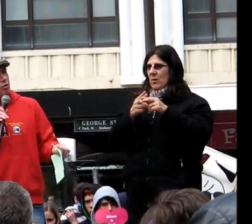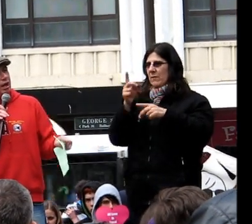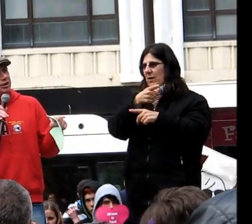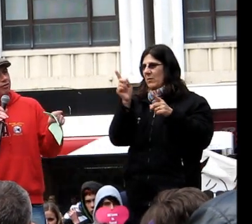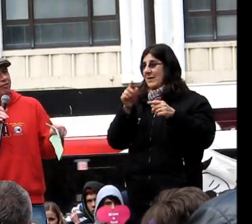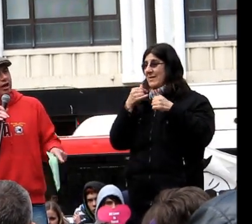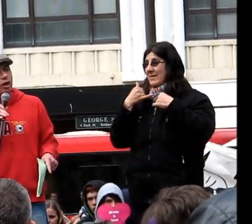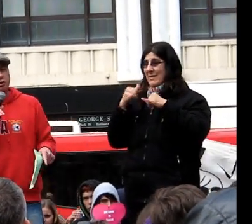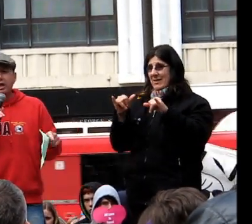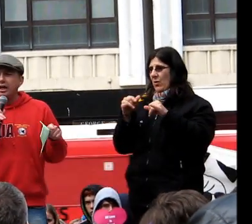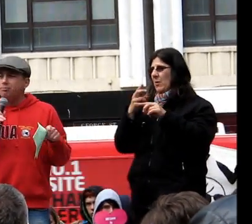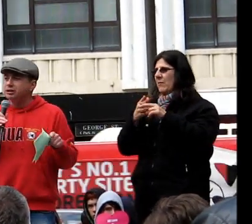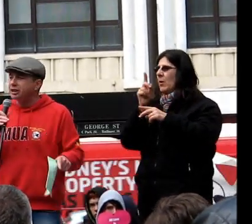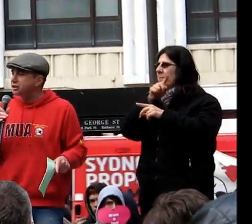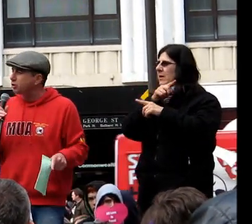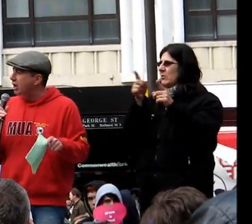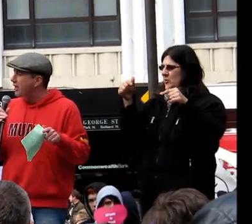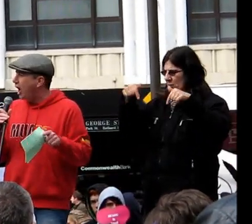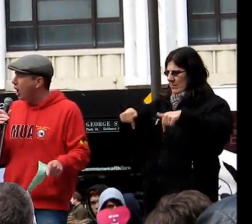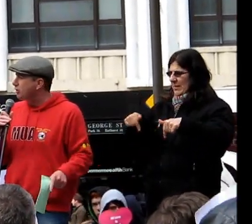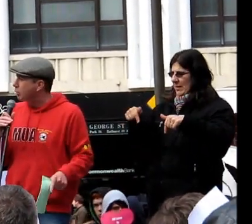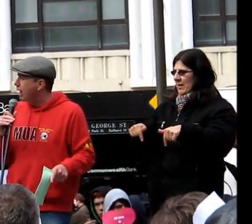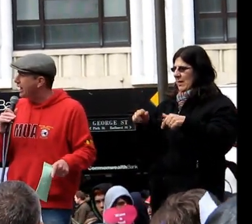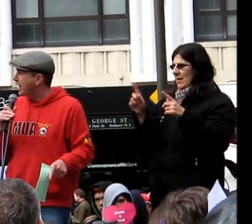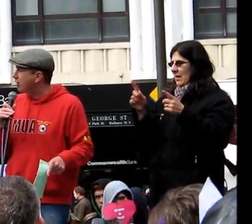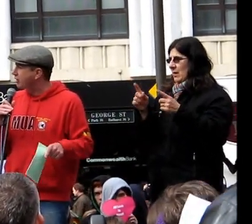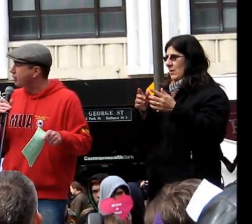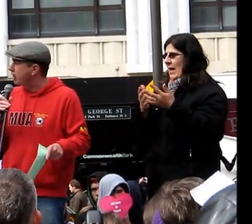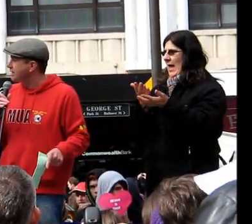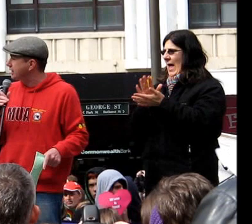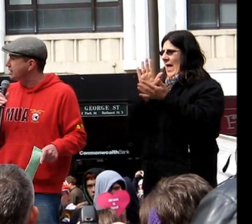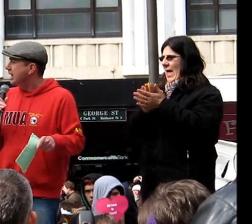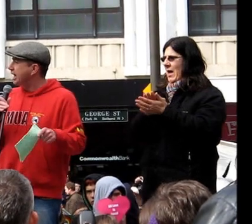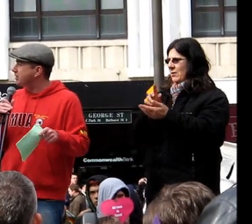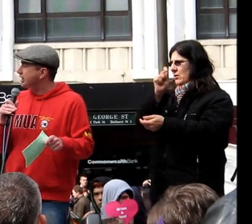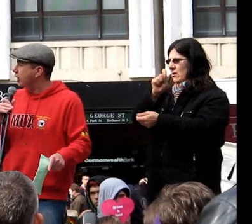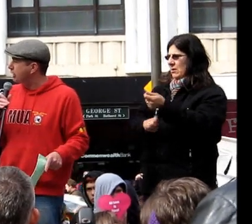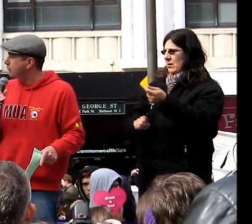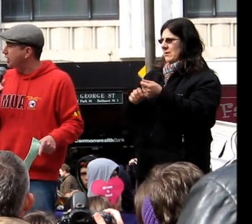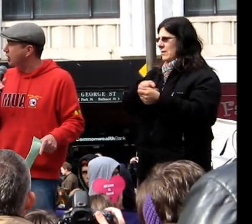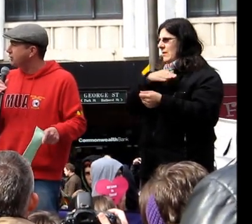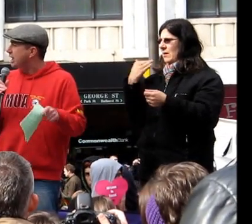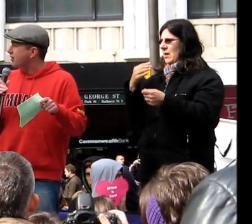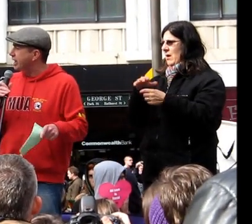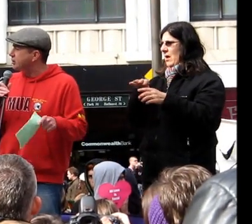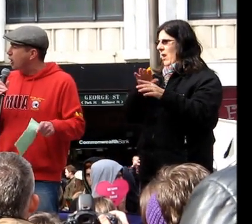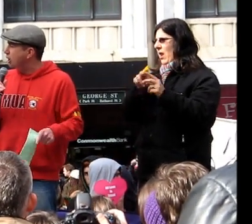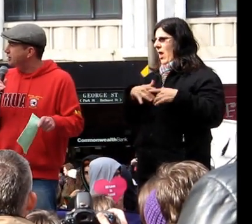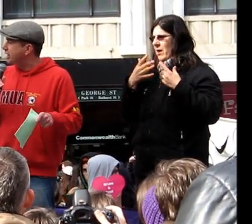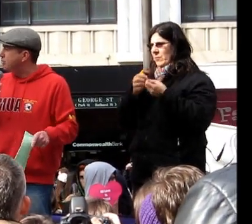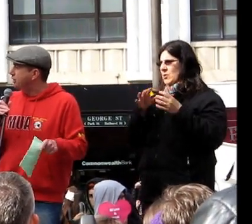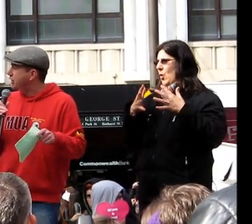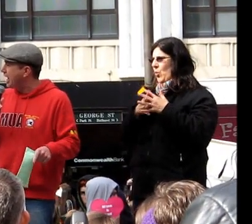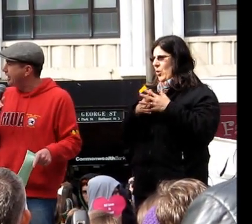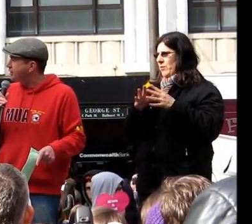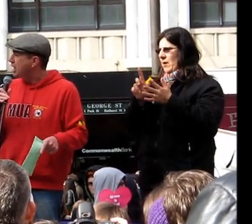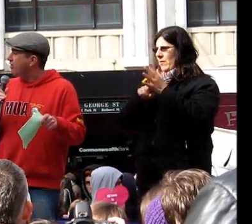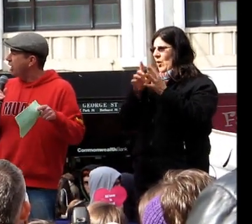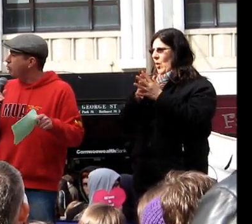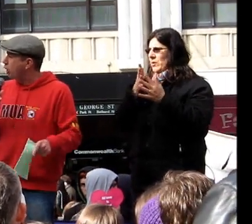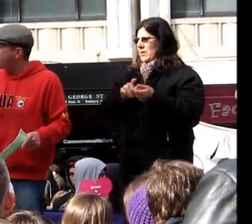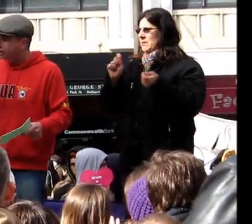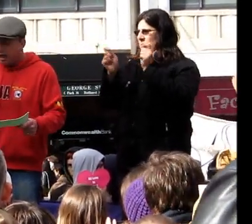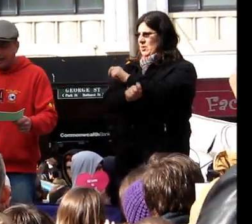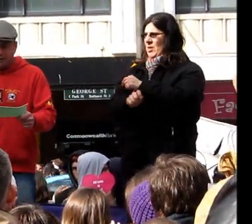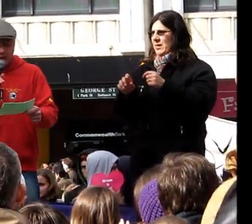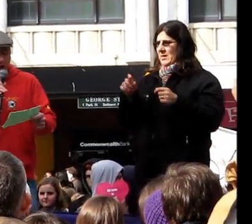that anyone should feel in a position where their only way out of a crisis is to kill themselves. These laws need to be changed,